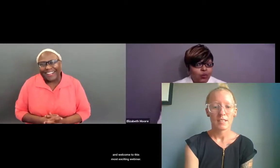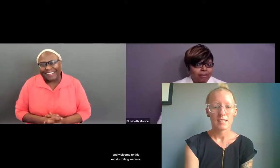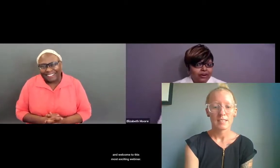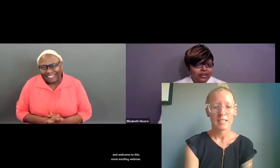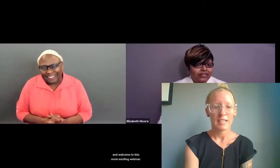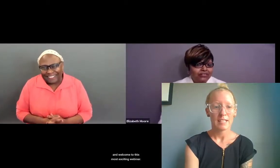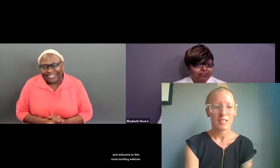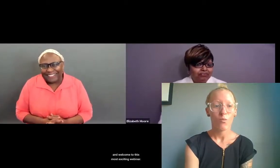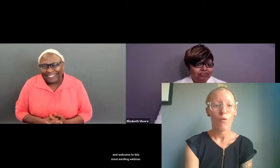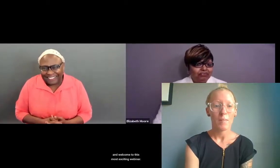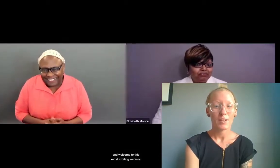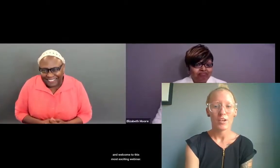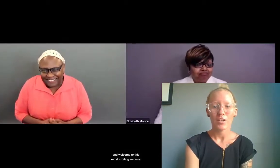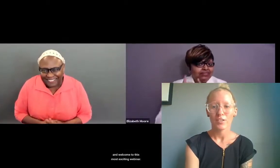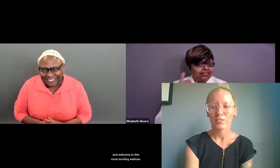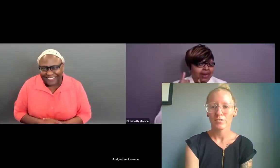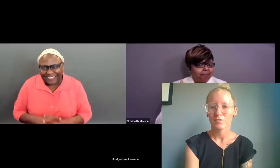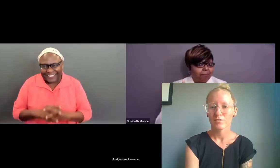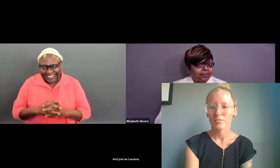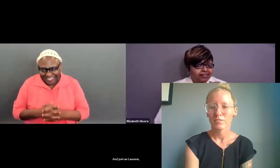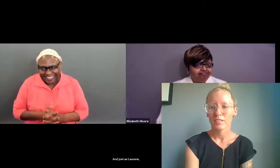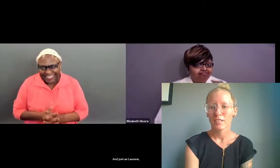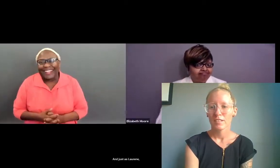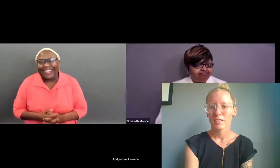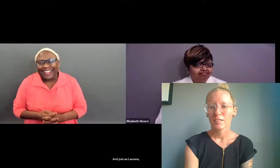this exciting webinar.